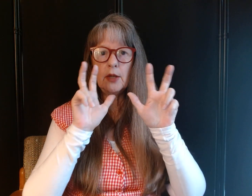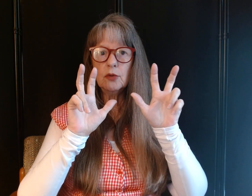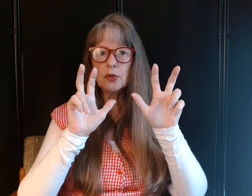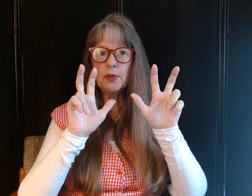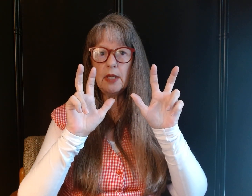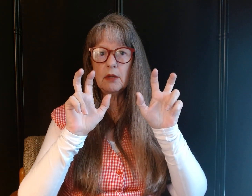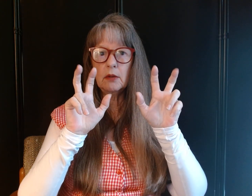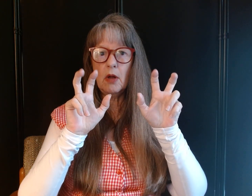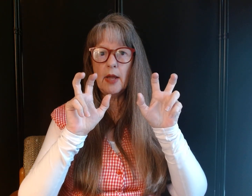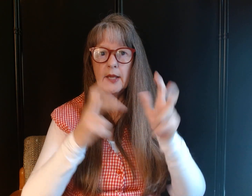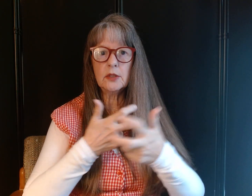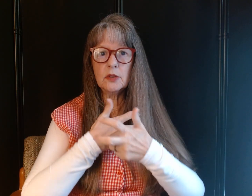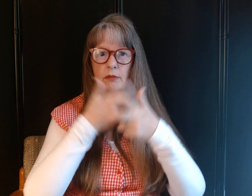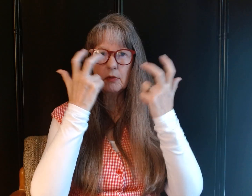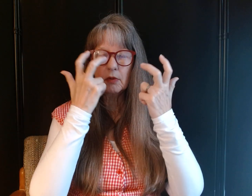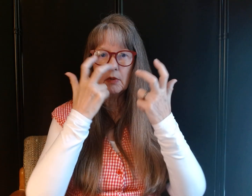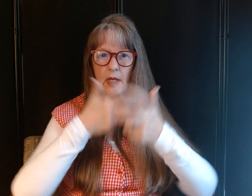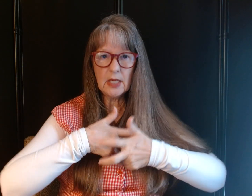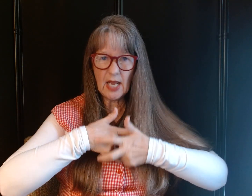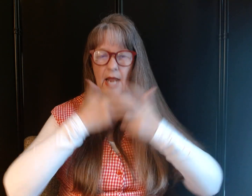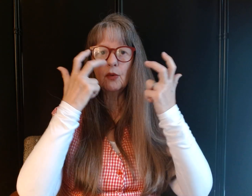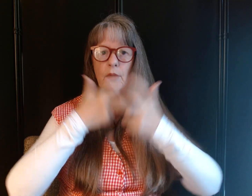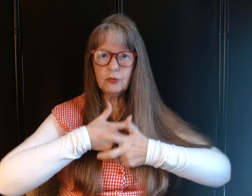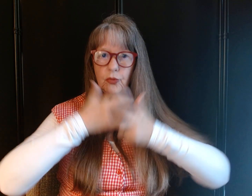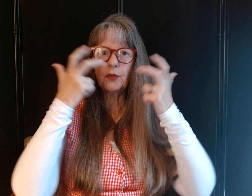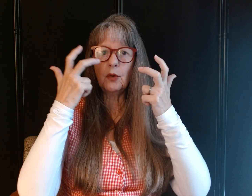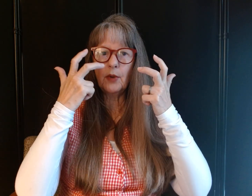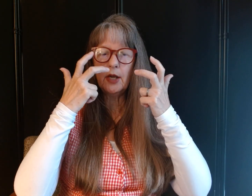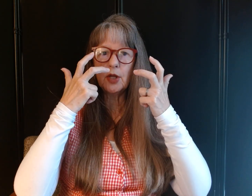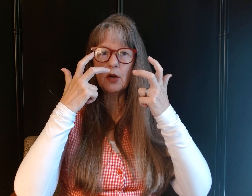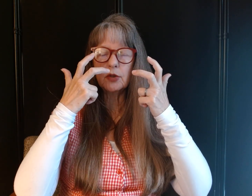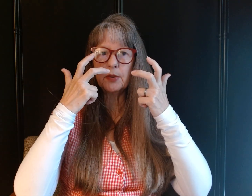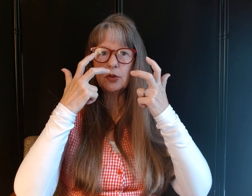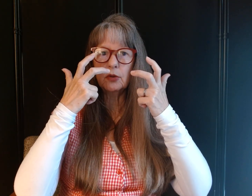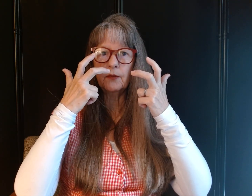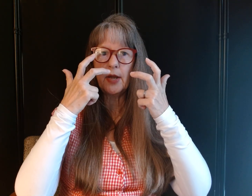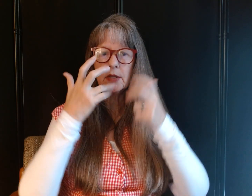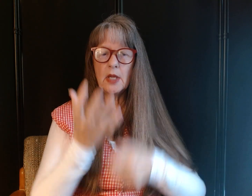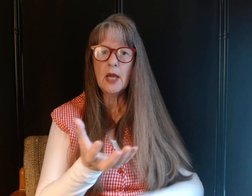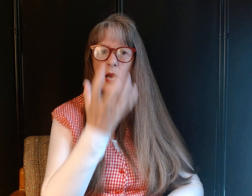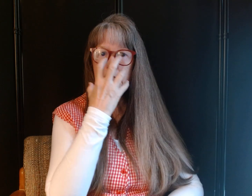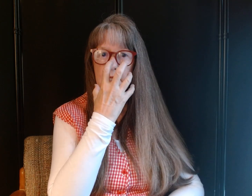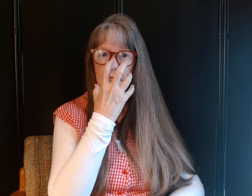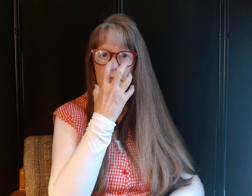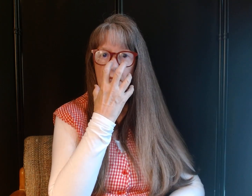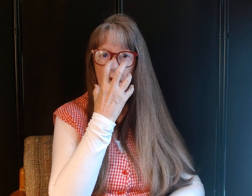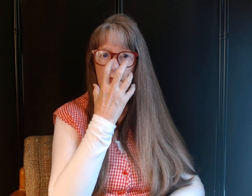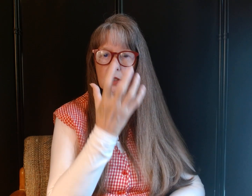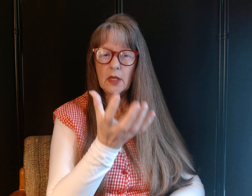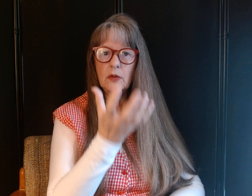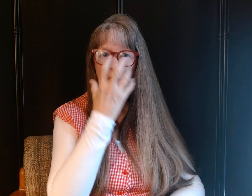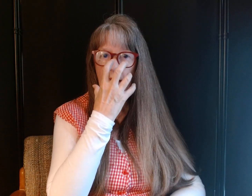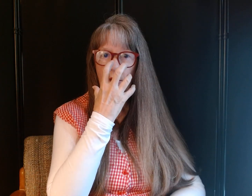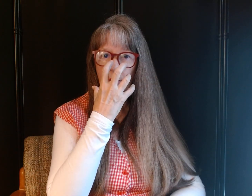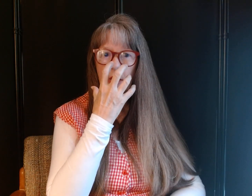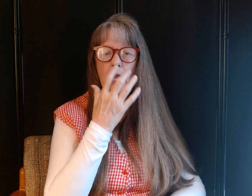use 3 claw hands. Get angry. That rage that goes up into your face. I see this a lot. Get angry, and